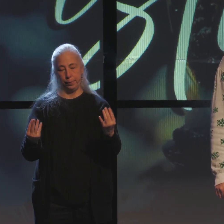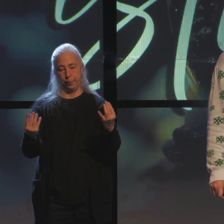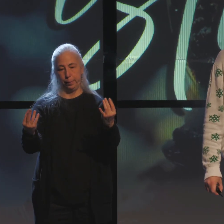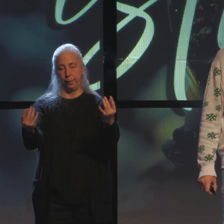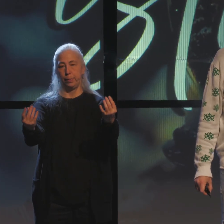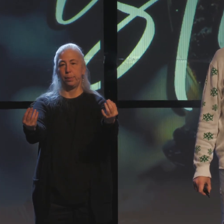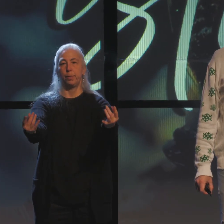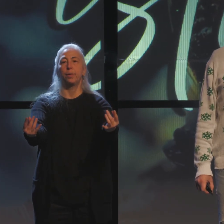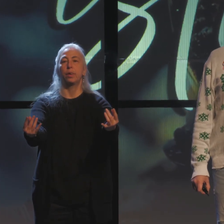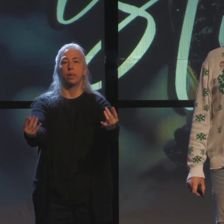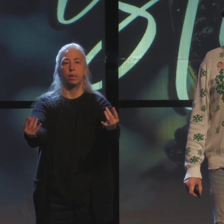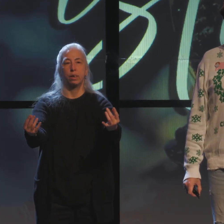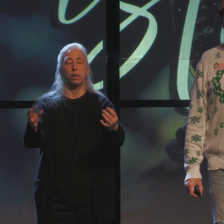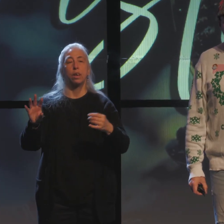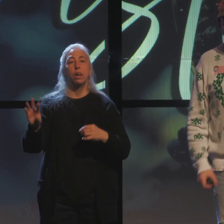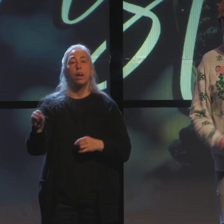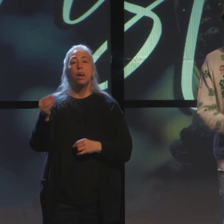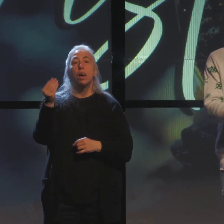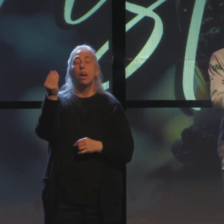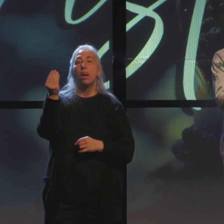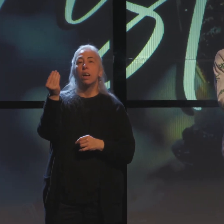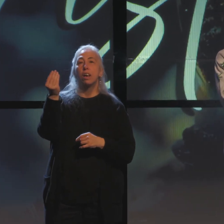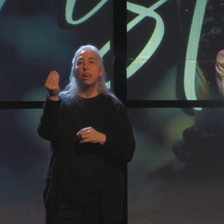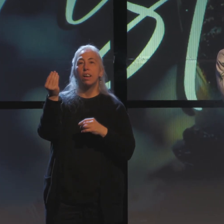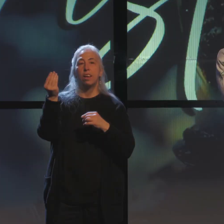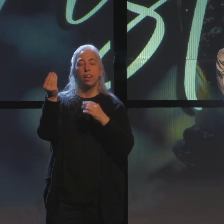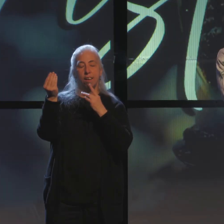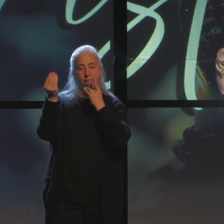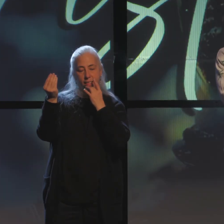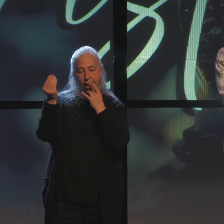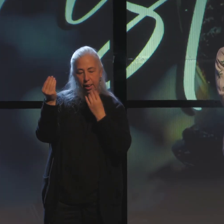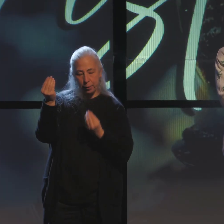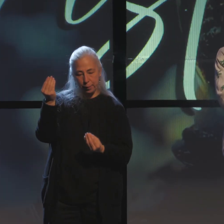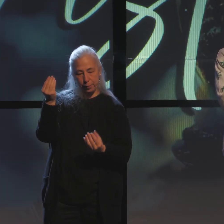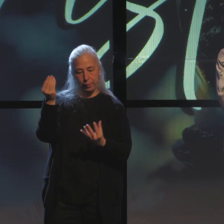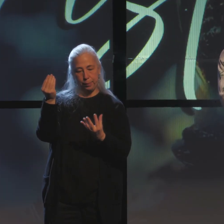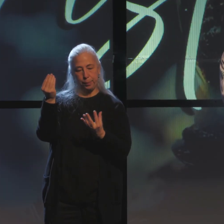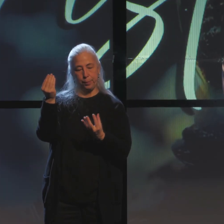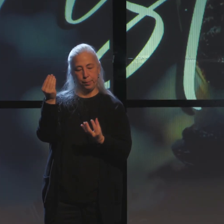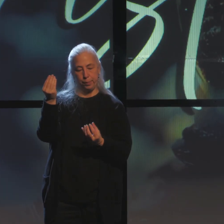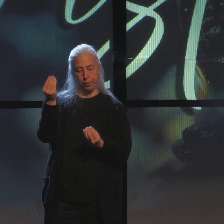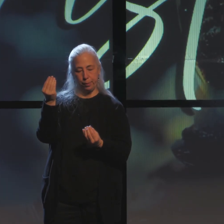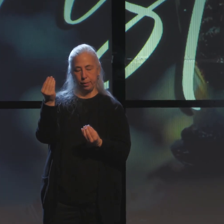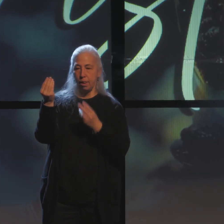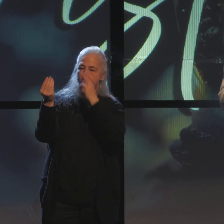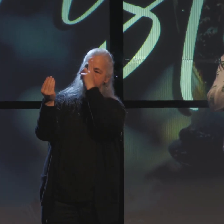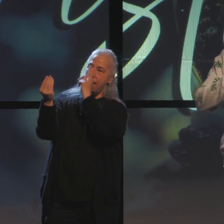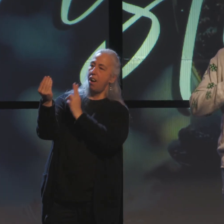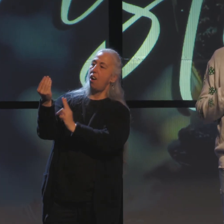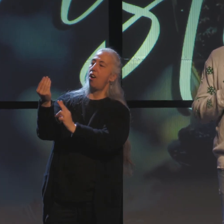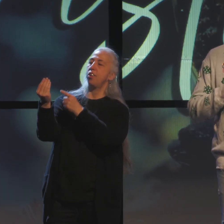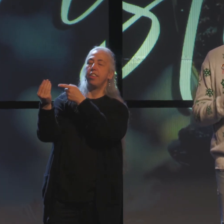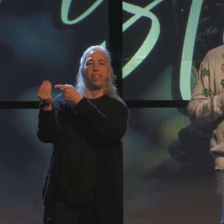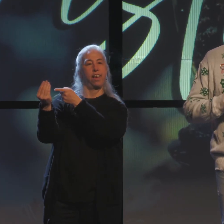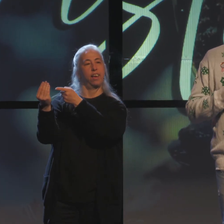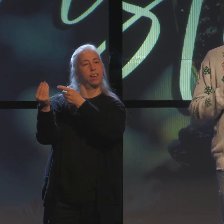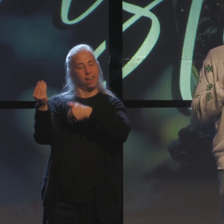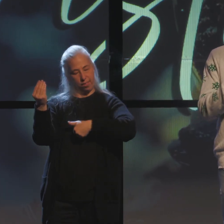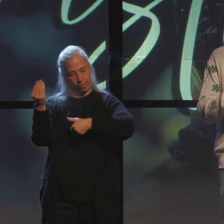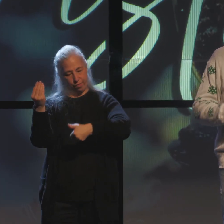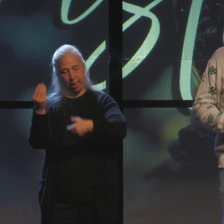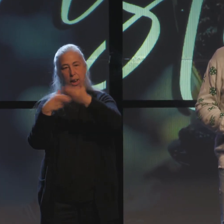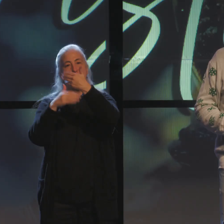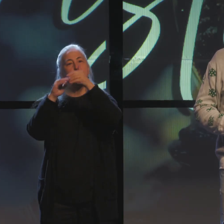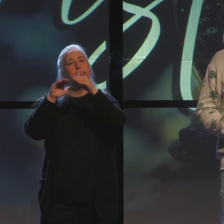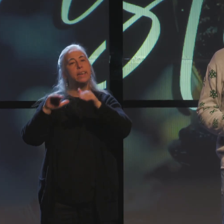bring the outcome to the candle. Light that candle in honor of that anxiety and as an invitation for peace to enter it and